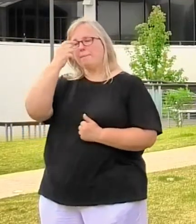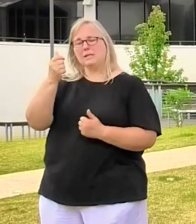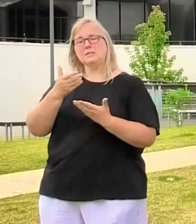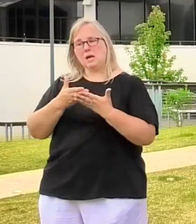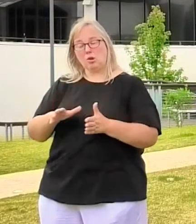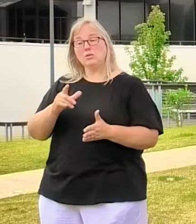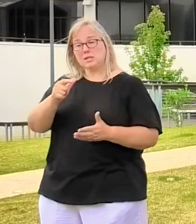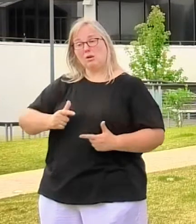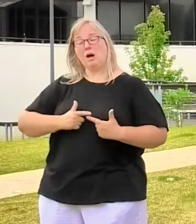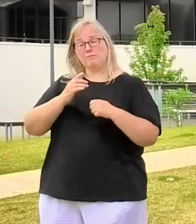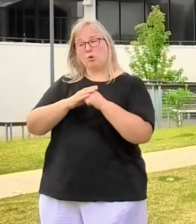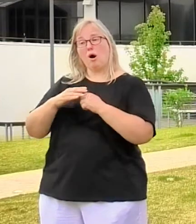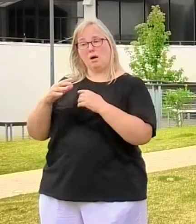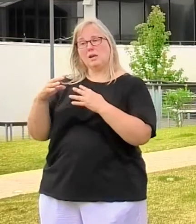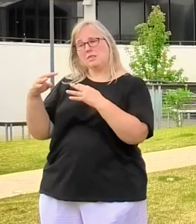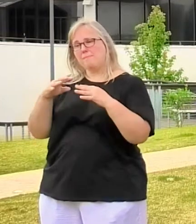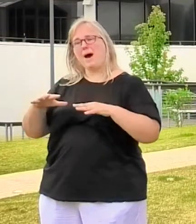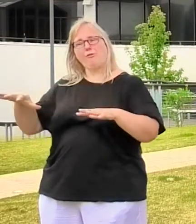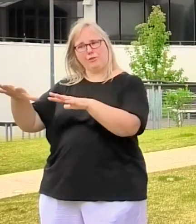the battlefield